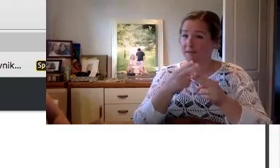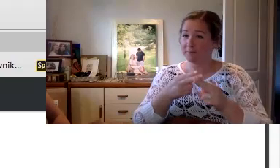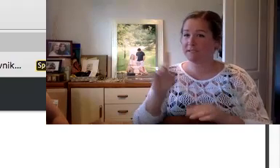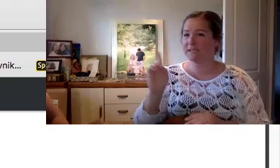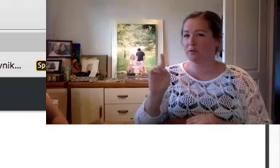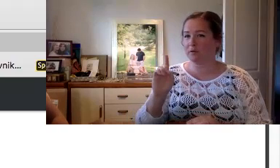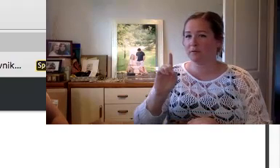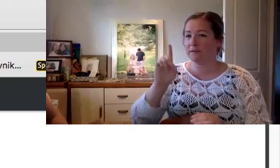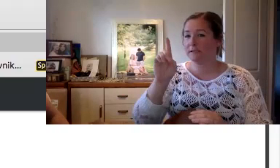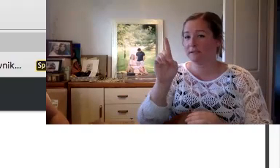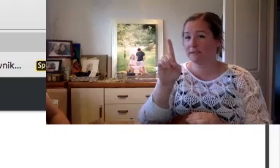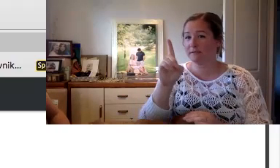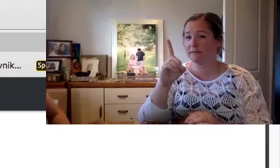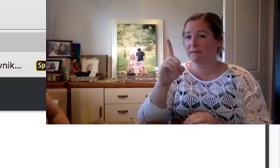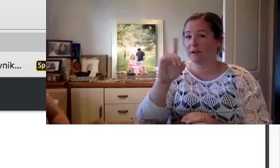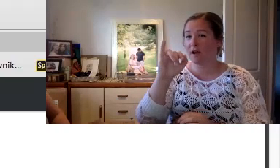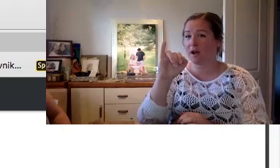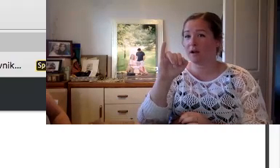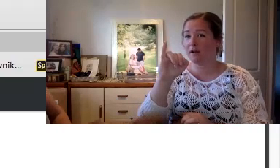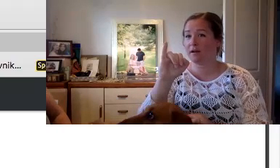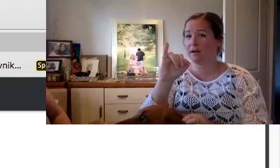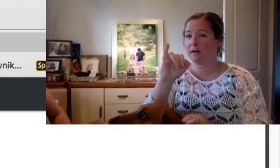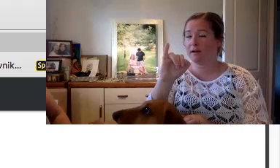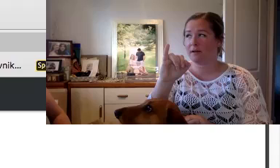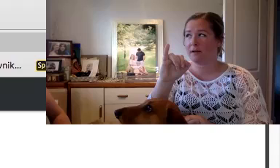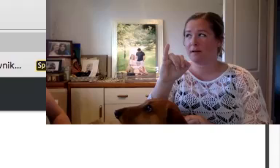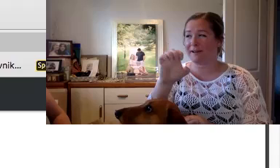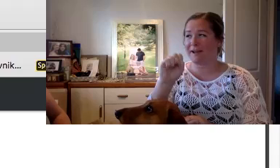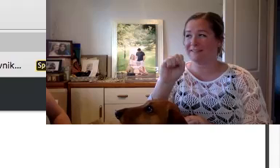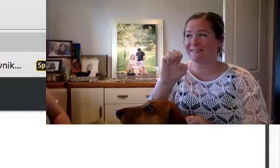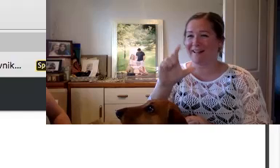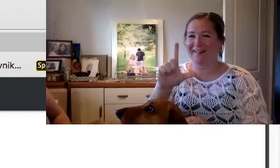I just want to introduce my dog, Diesel. D-I-E-S-L.